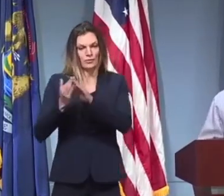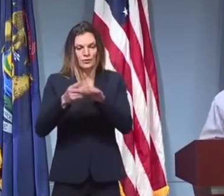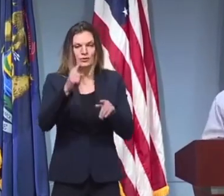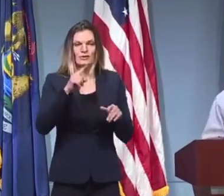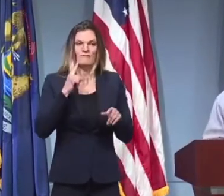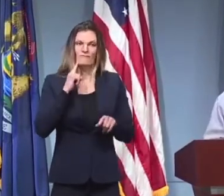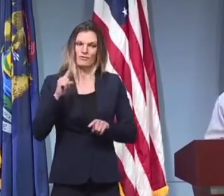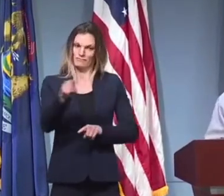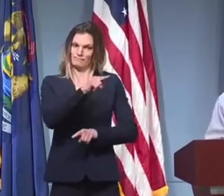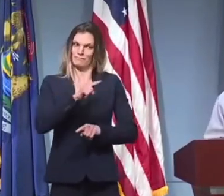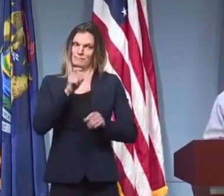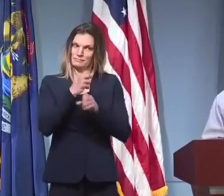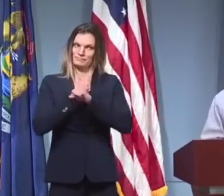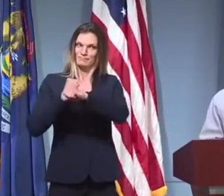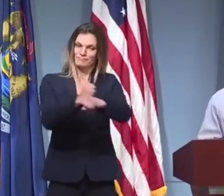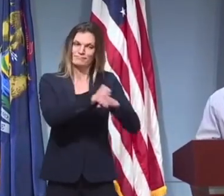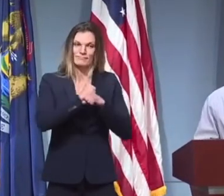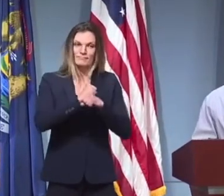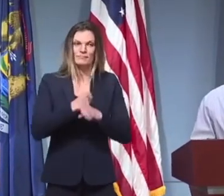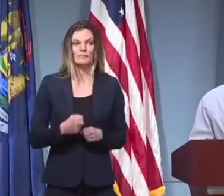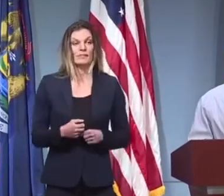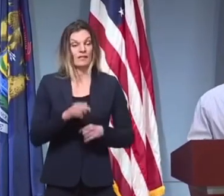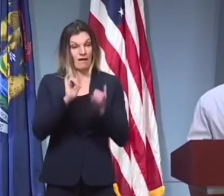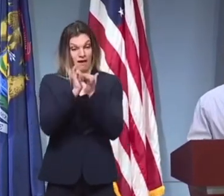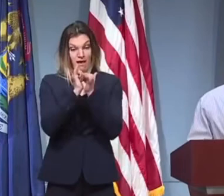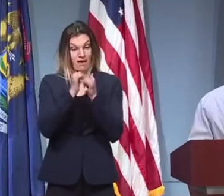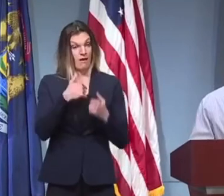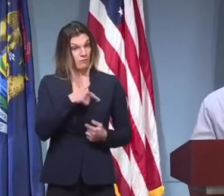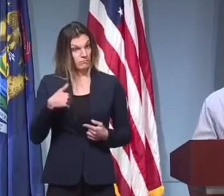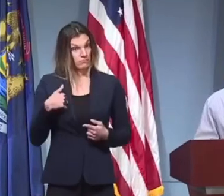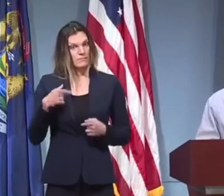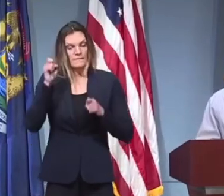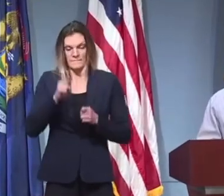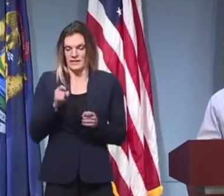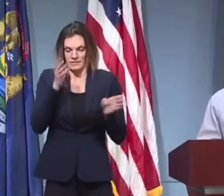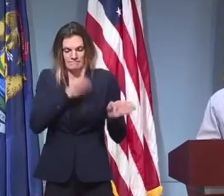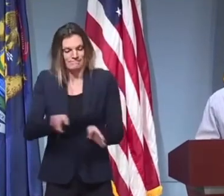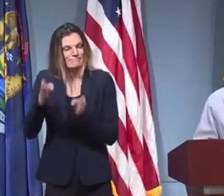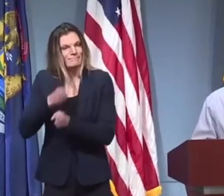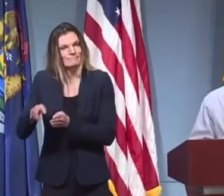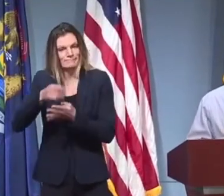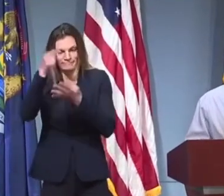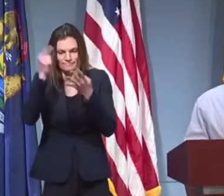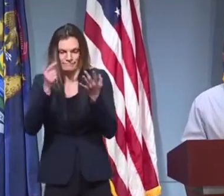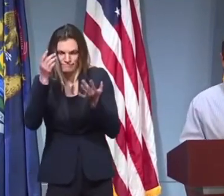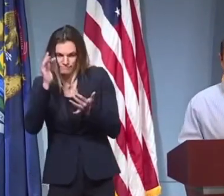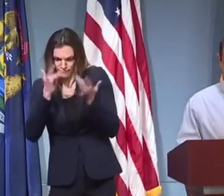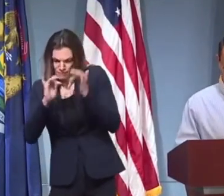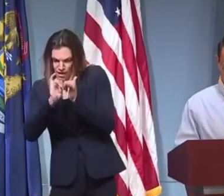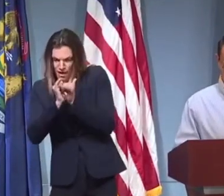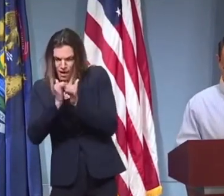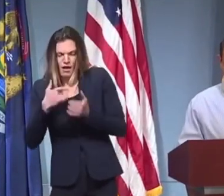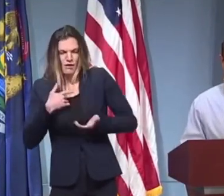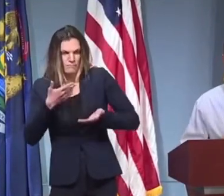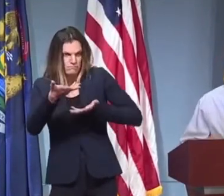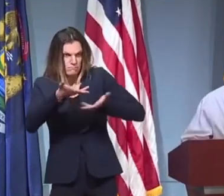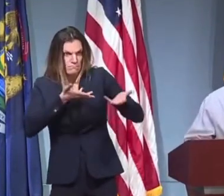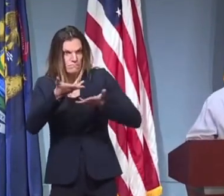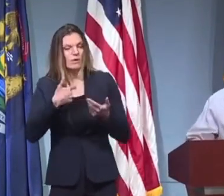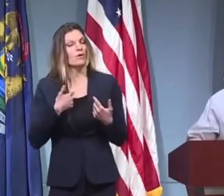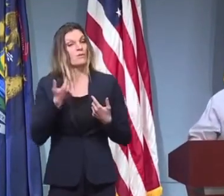can do this safely, effectively, and thoughtfully, and we must to ensure that our actions do not spike the transmission of